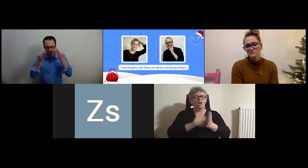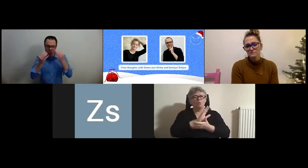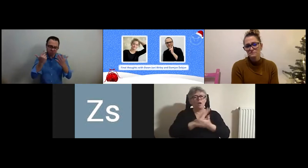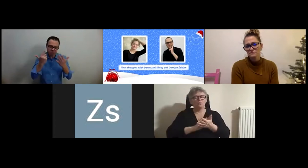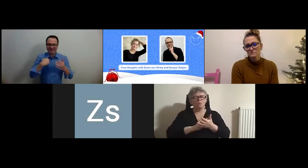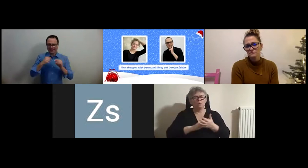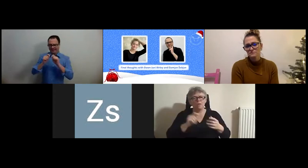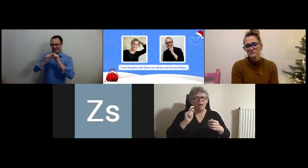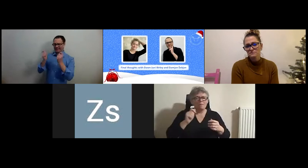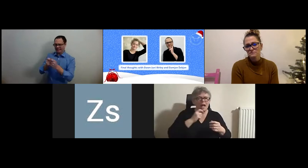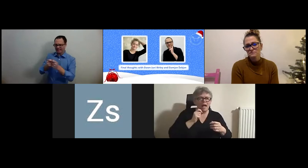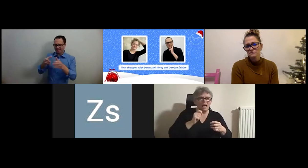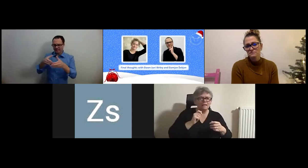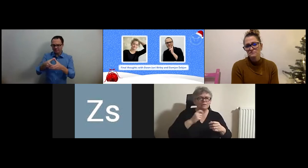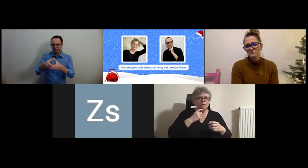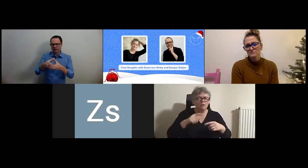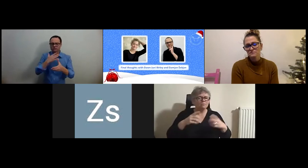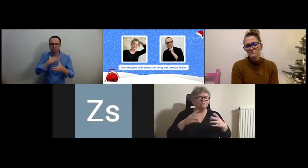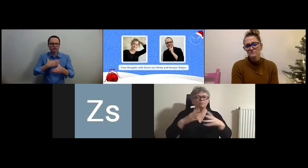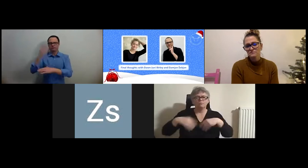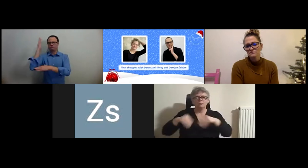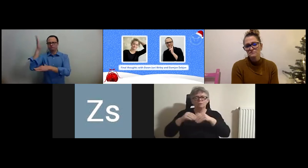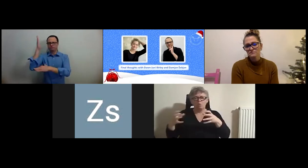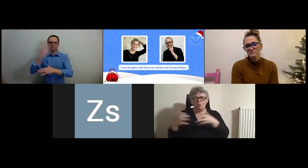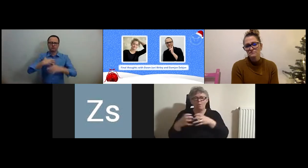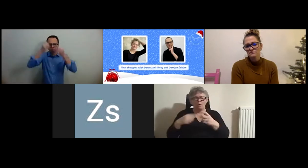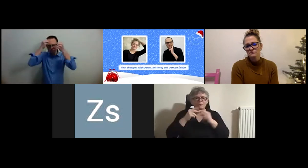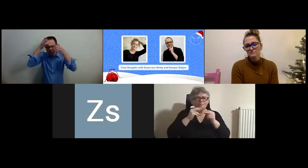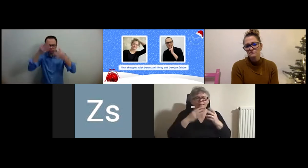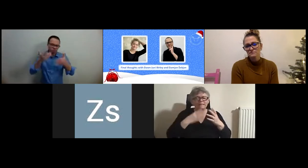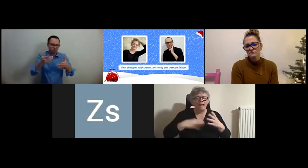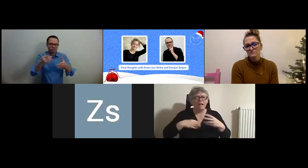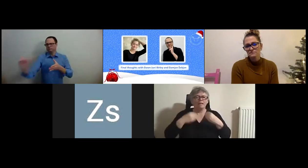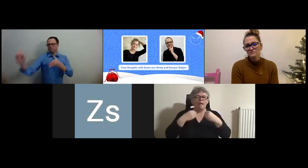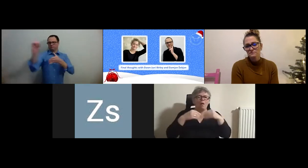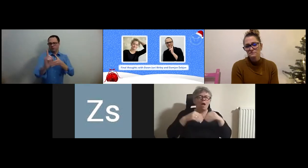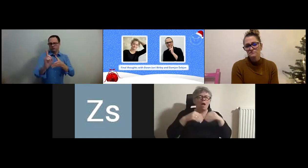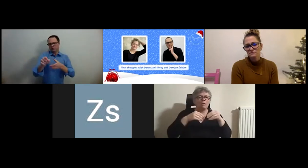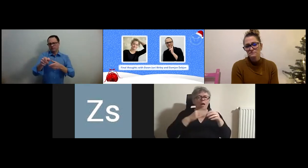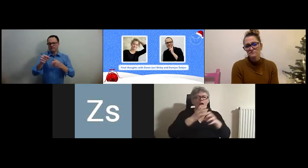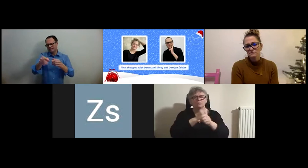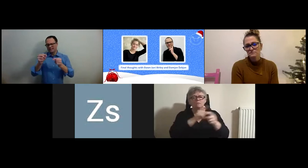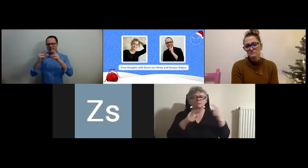I'm in Russia now, and Russia went in lockdown after Slovenia.